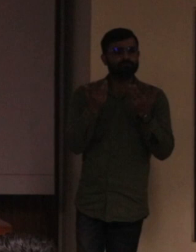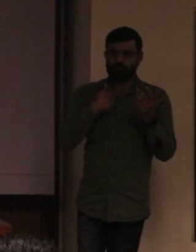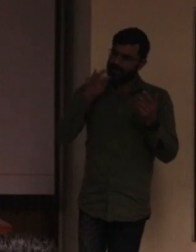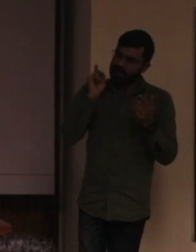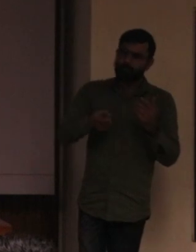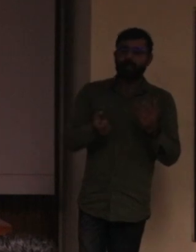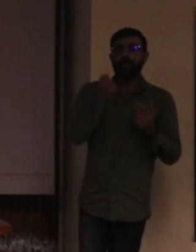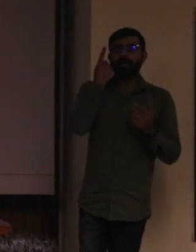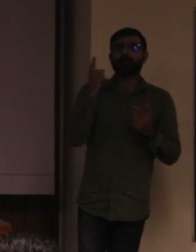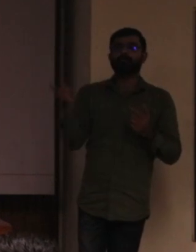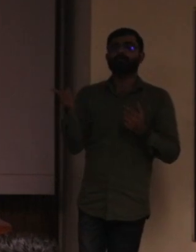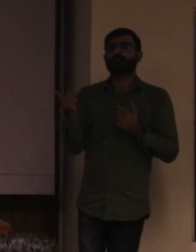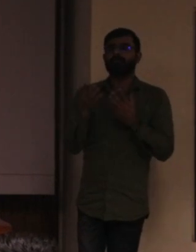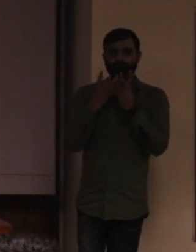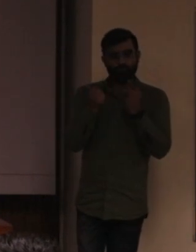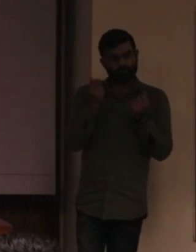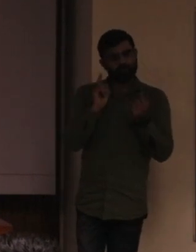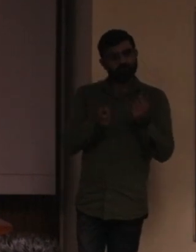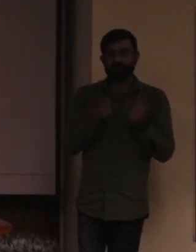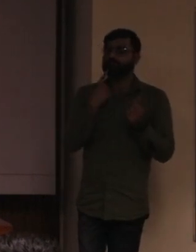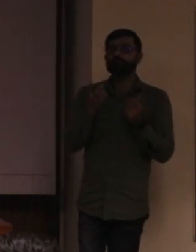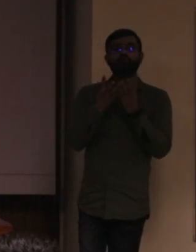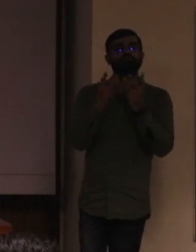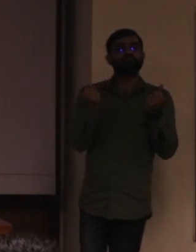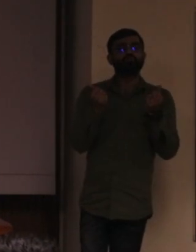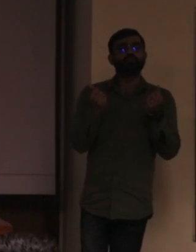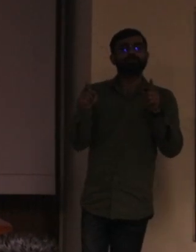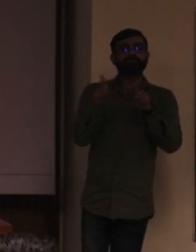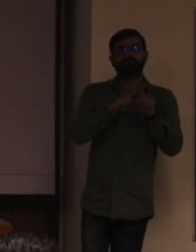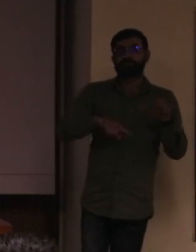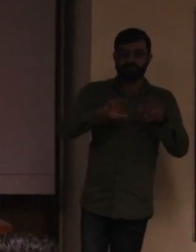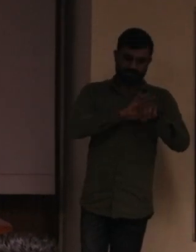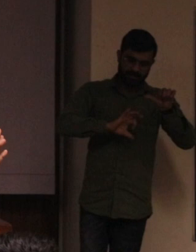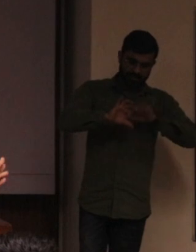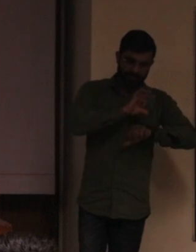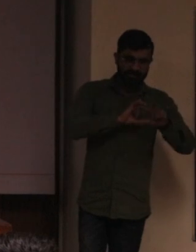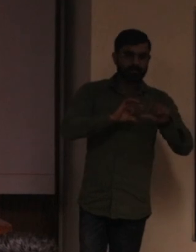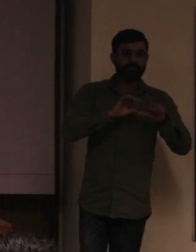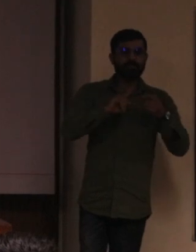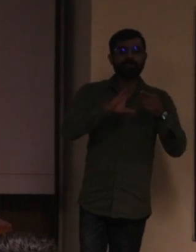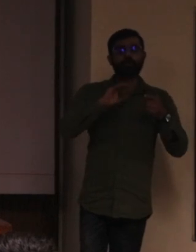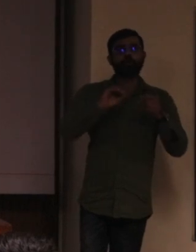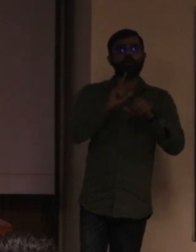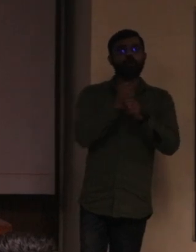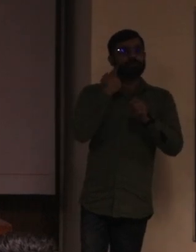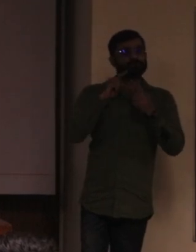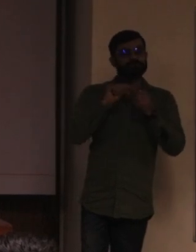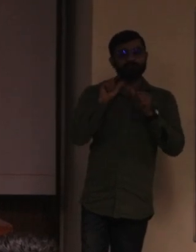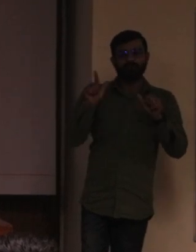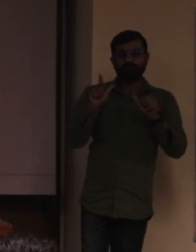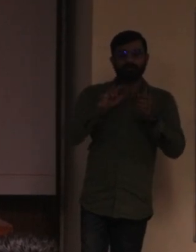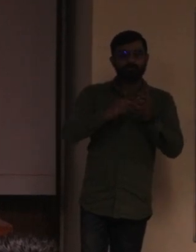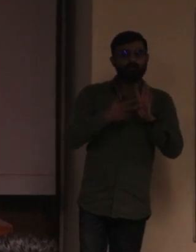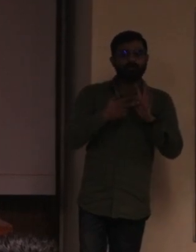must understand there is a solution. And the solution lies with the science, and that is ecological restoration. How do you see it?